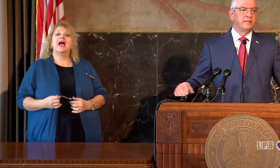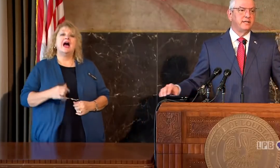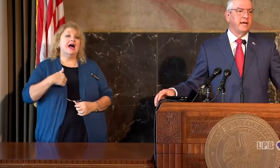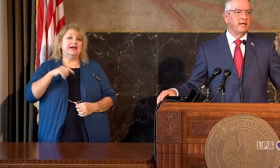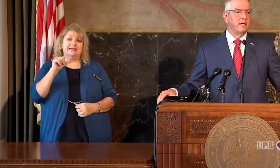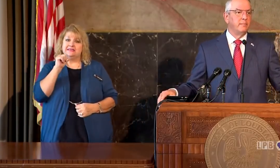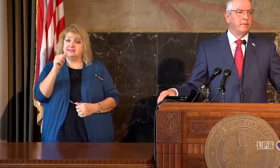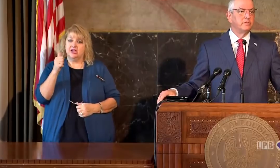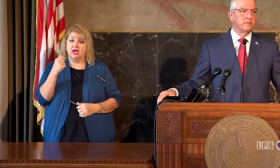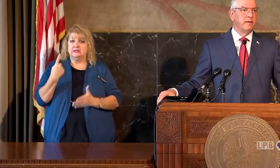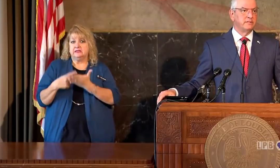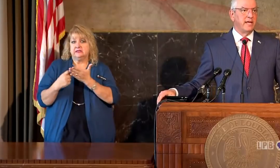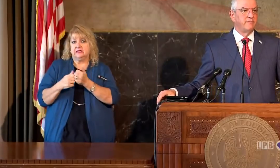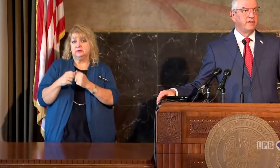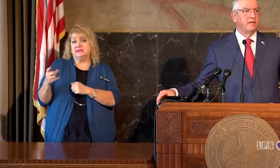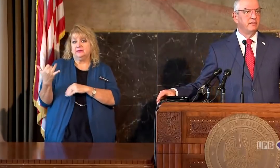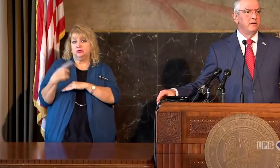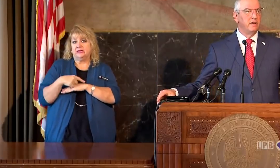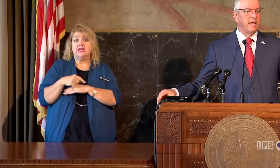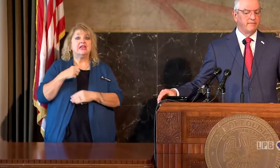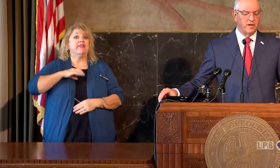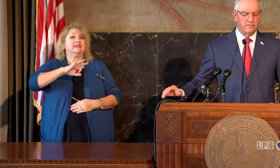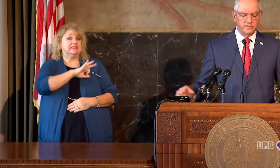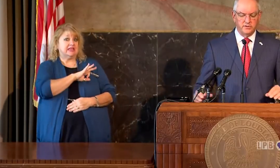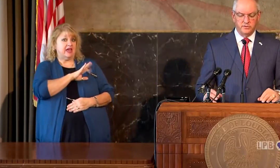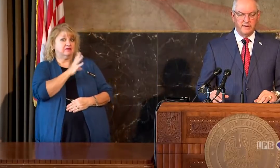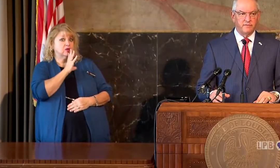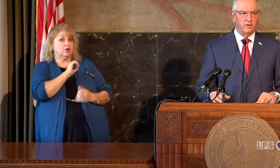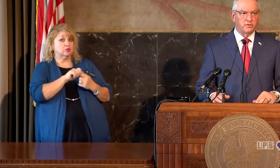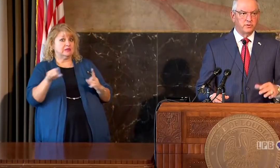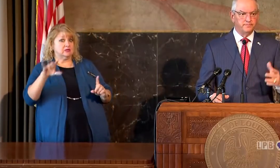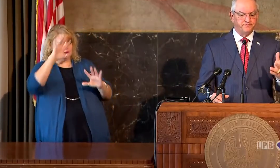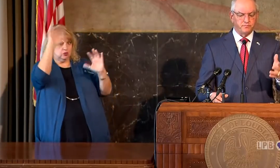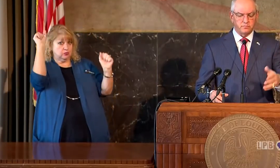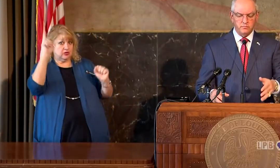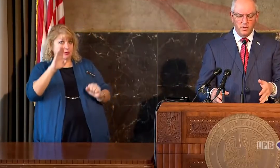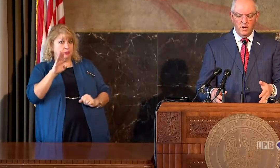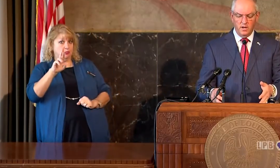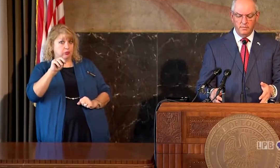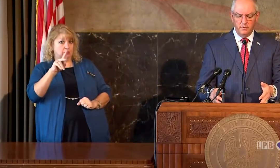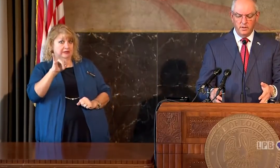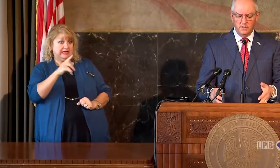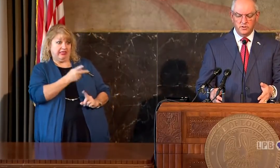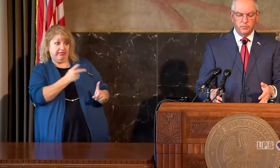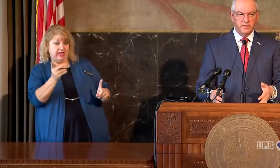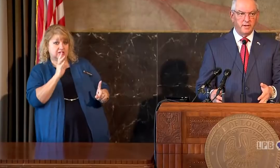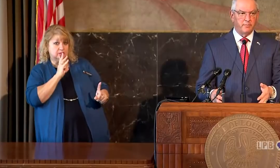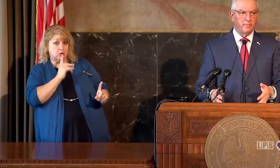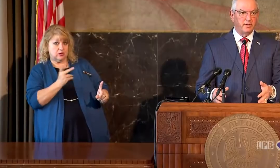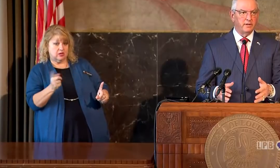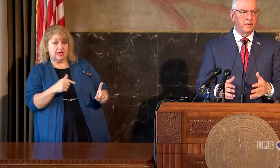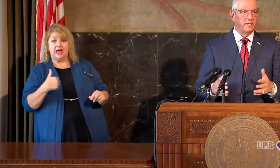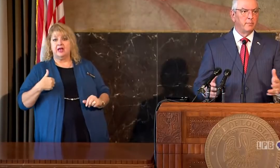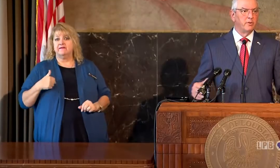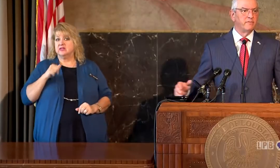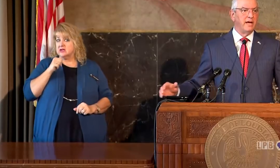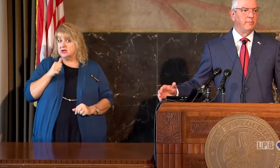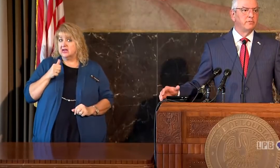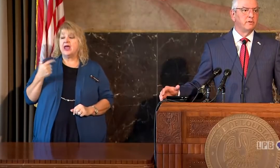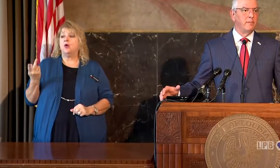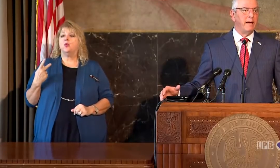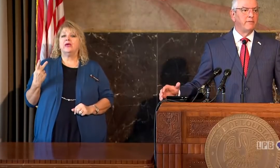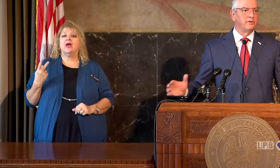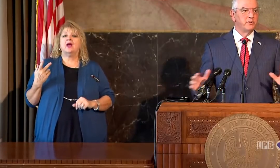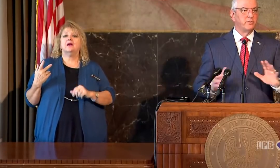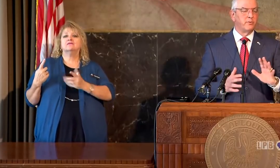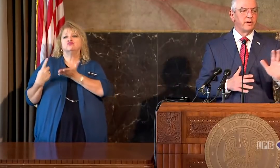not today. Members of my staff did have conversations. I've talked to Superintendent Brumley a number of